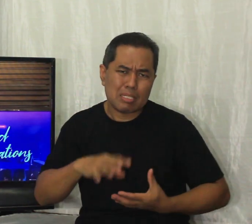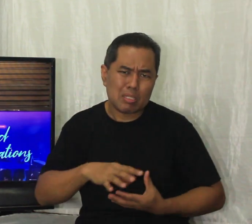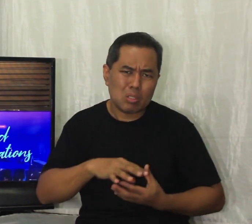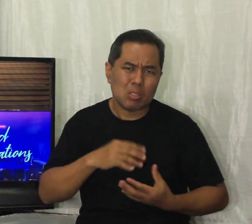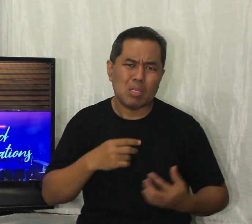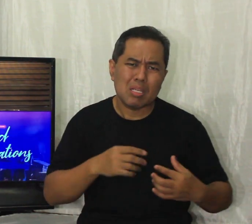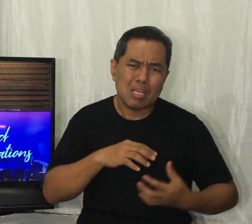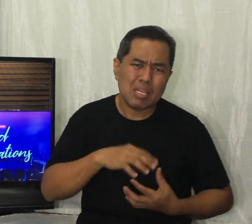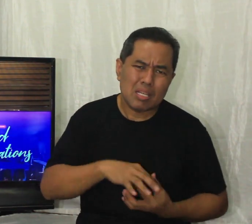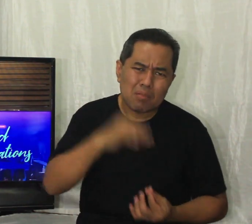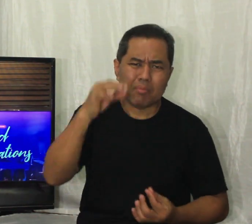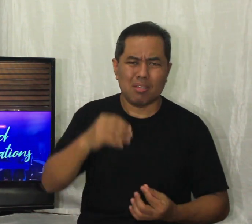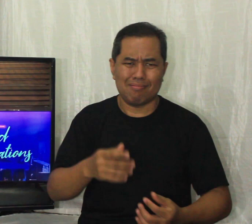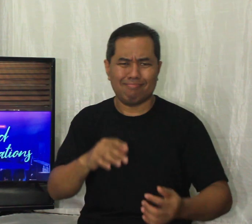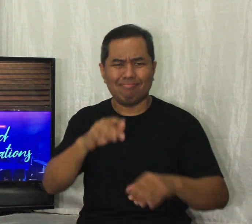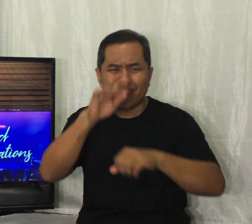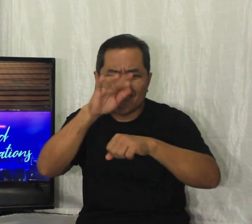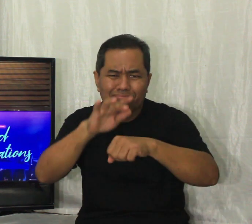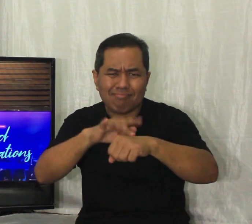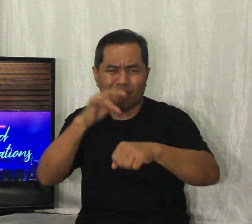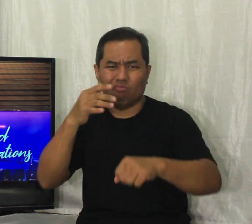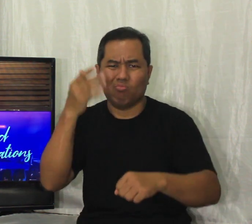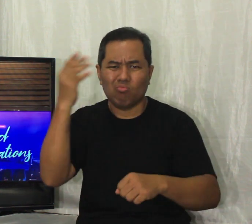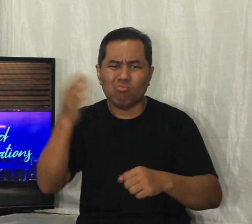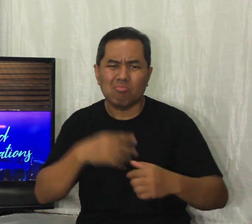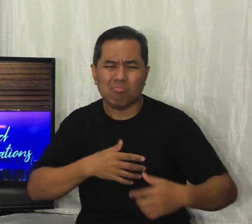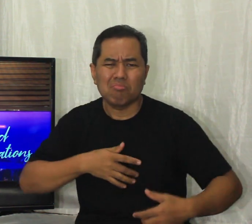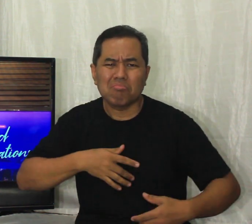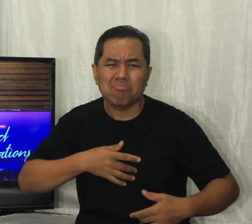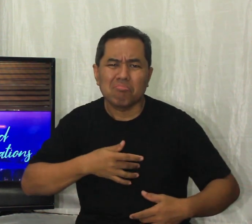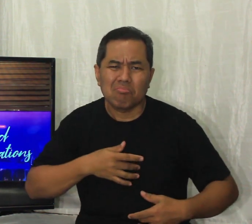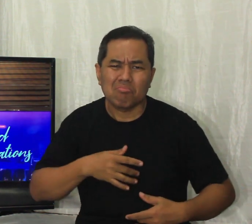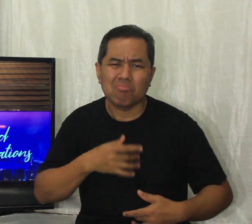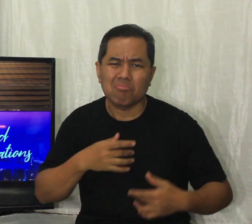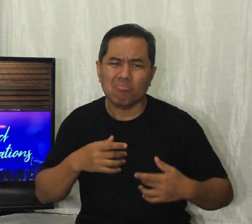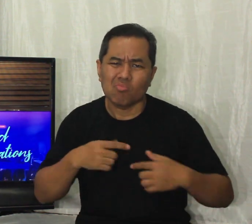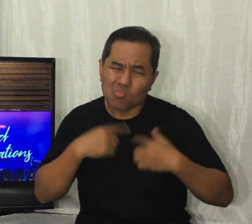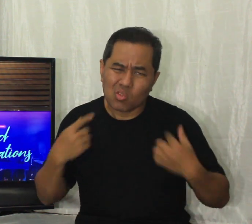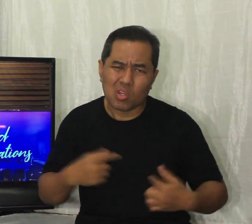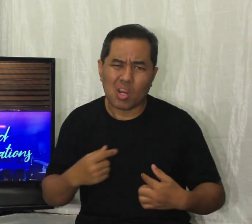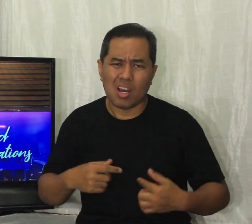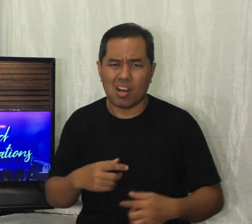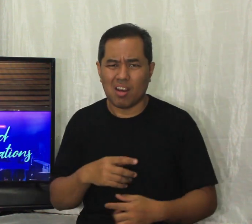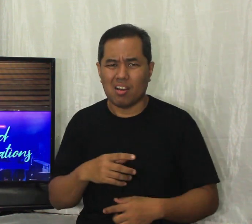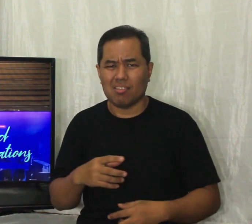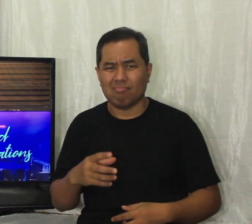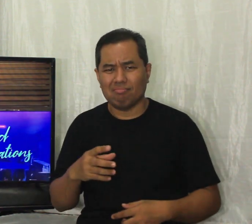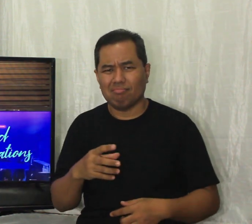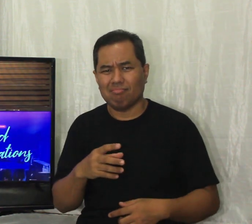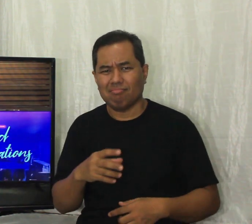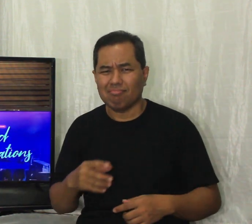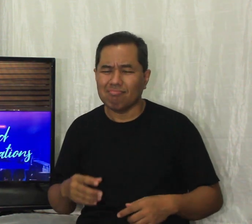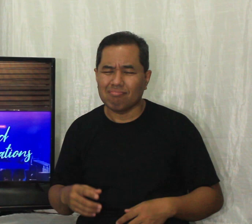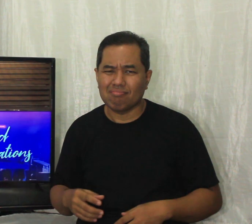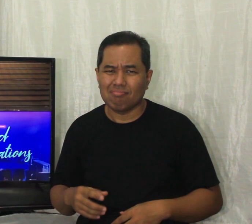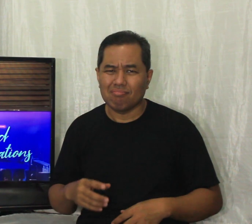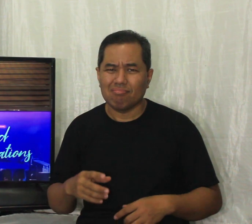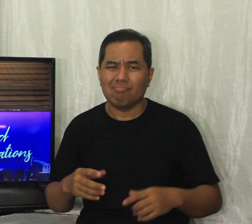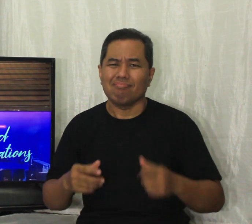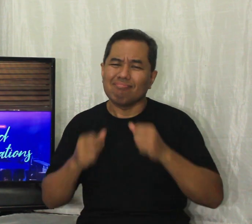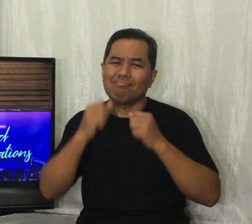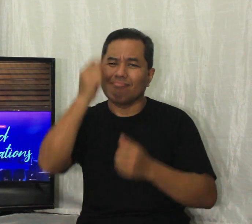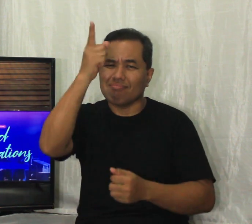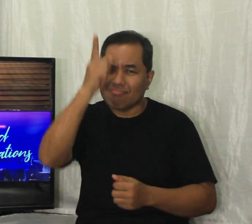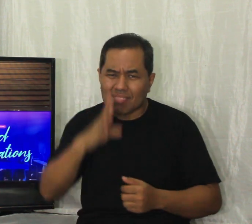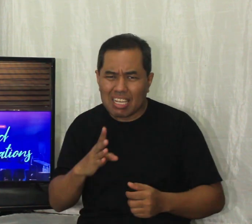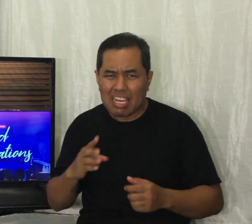pray that you will give with a joyful heart, and God bless you as you give. Thank